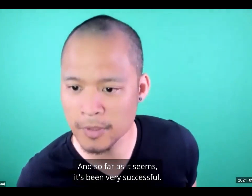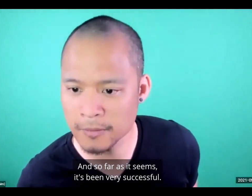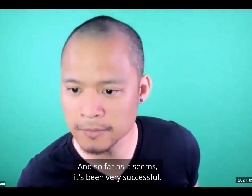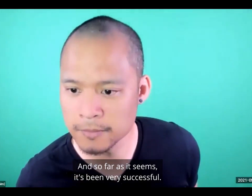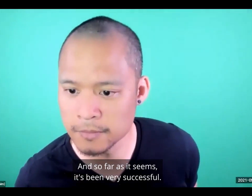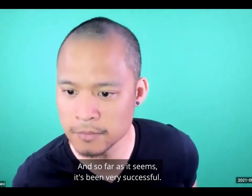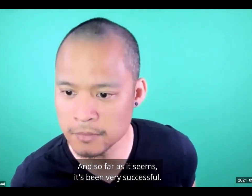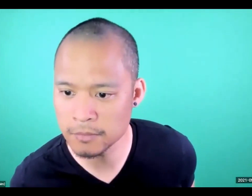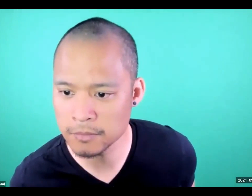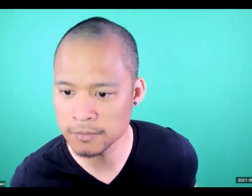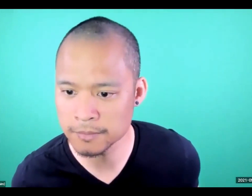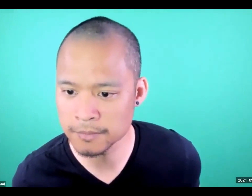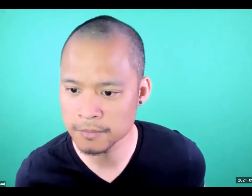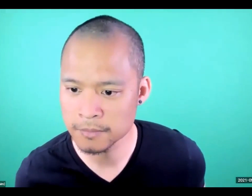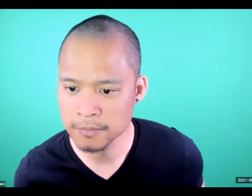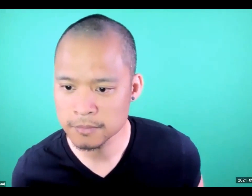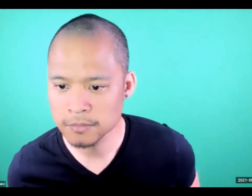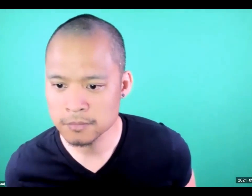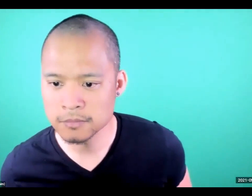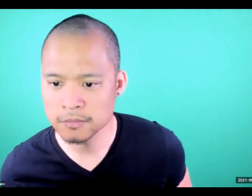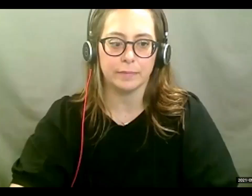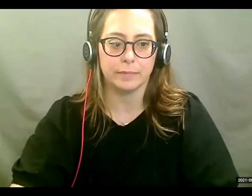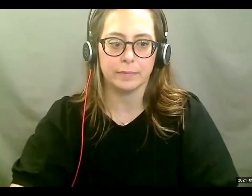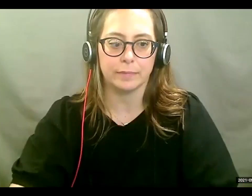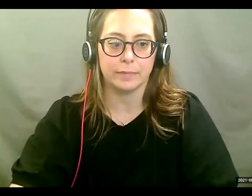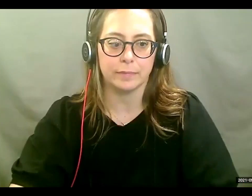it's been very successful.